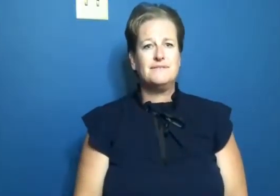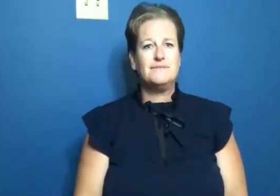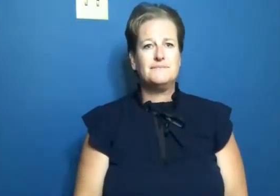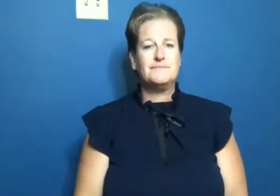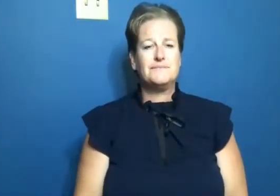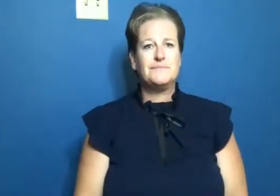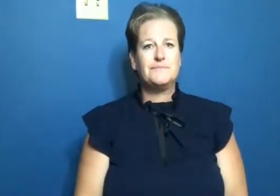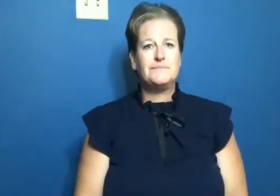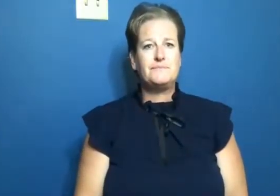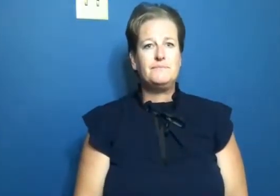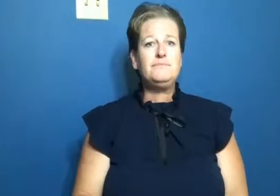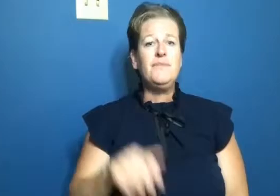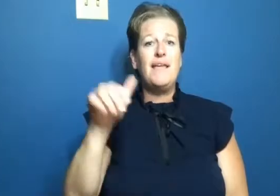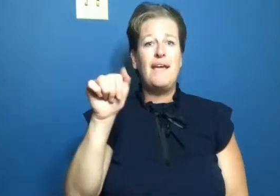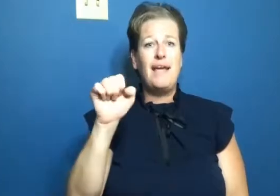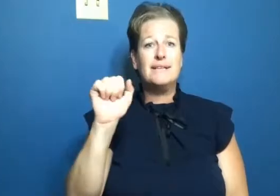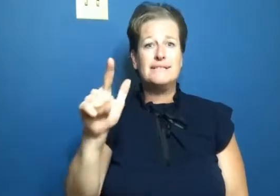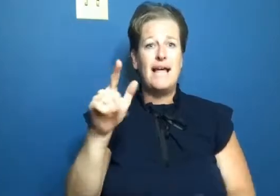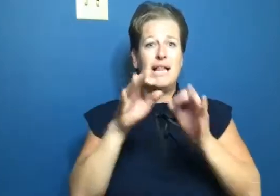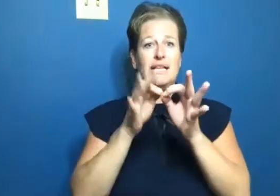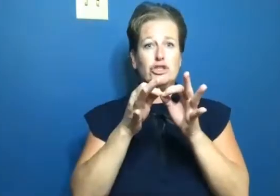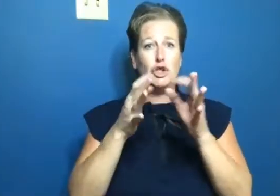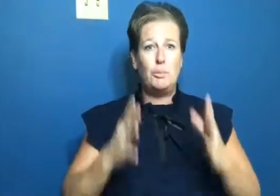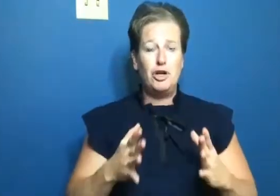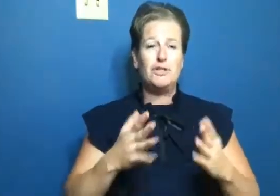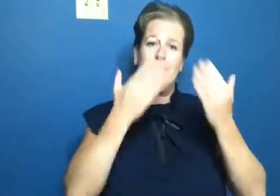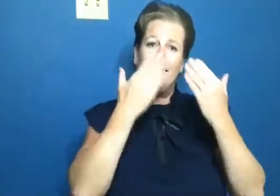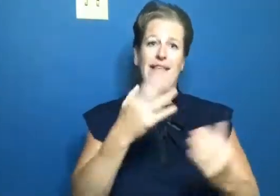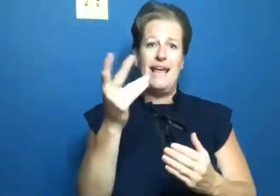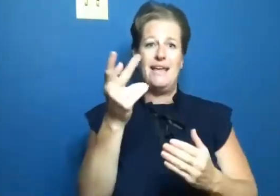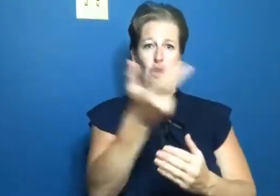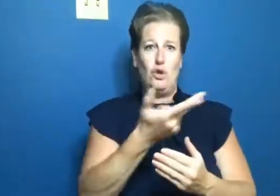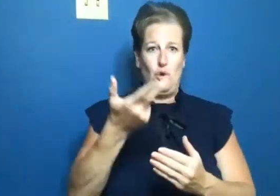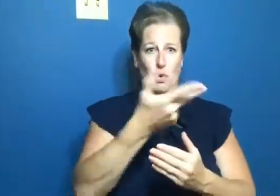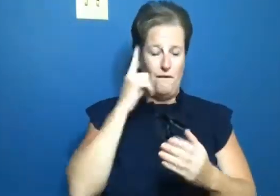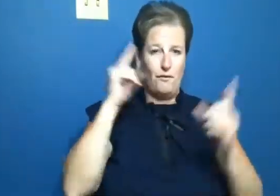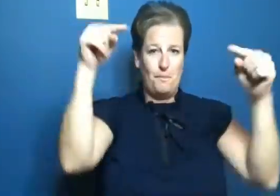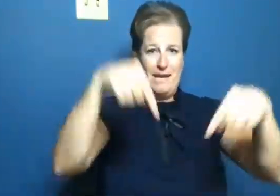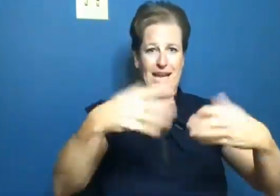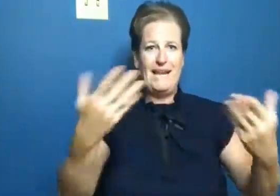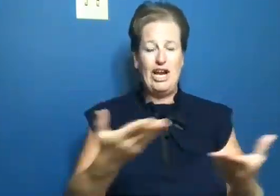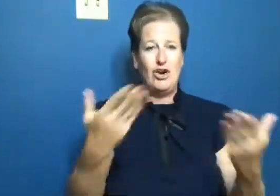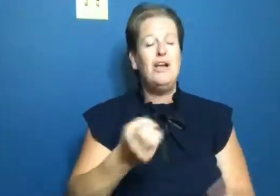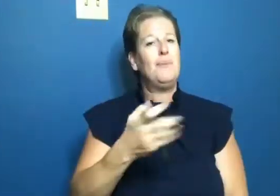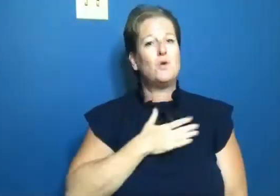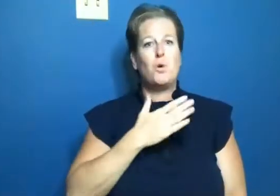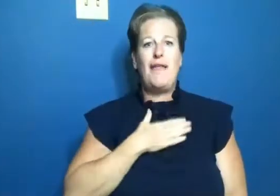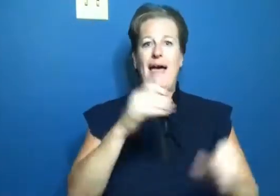The ASL interpreters, thank you for being here. I'm so glad that our area has, evolved to